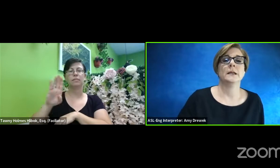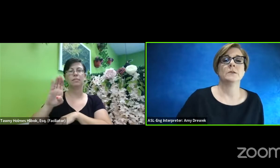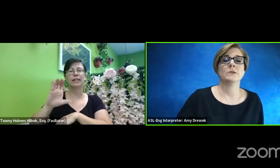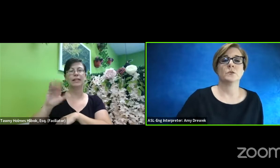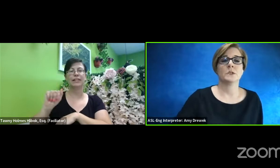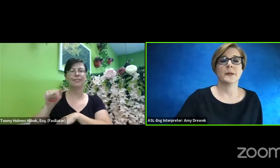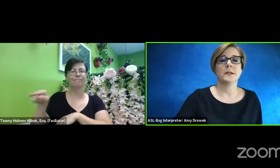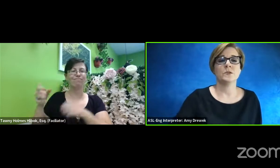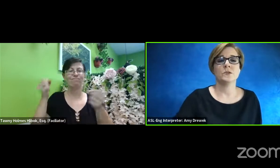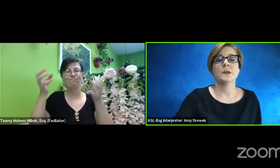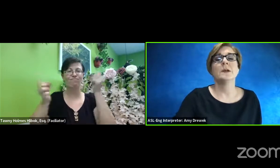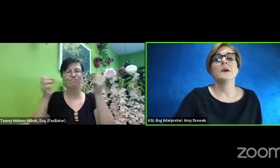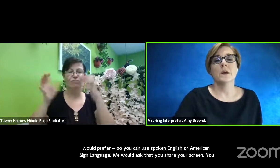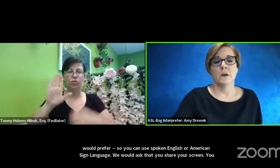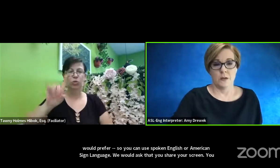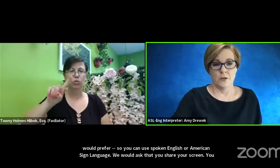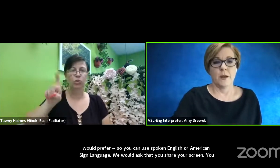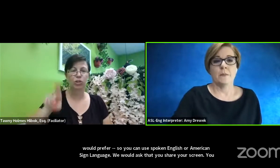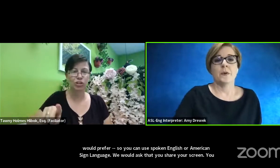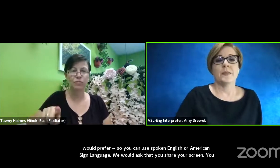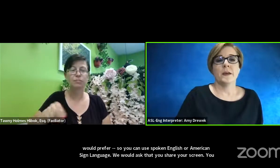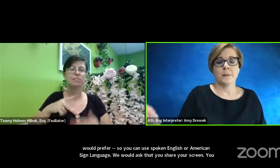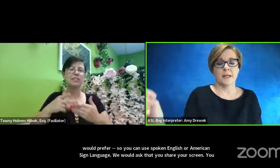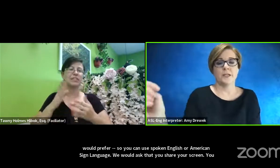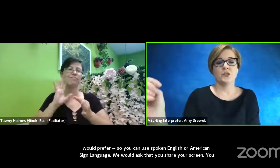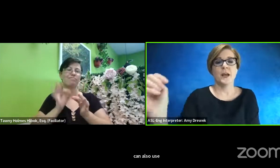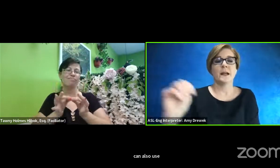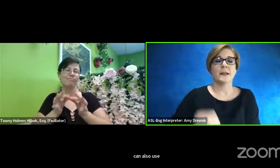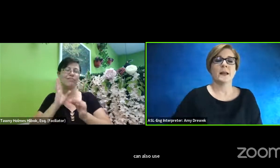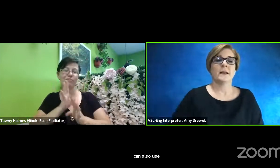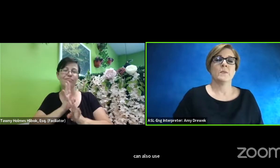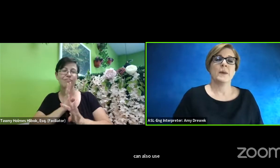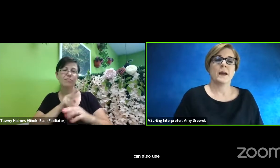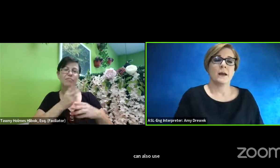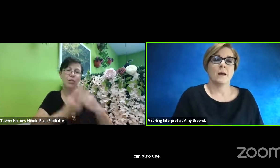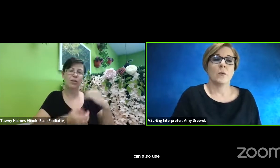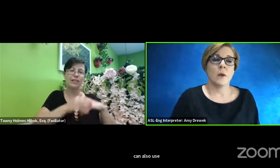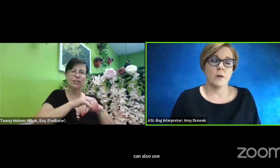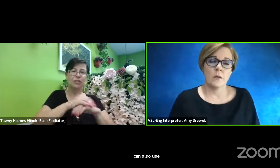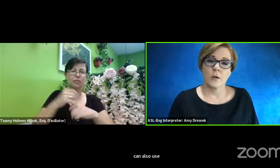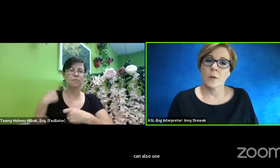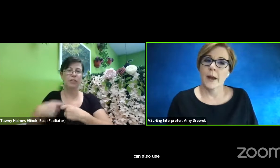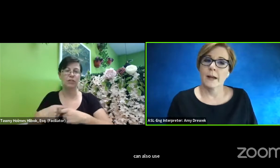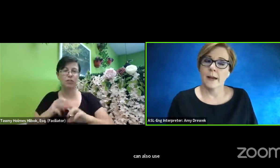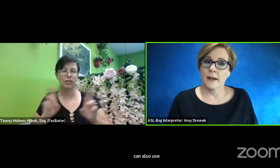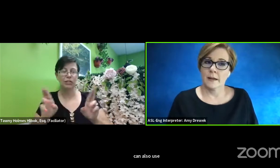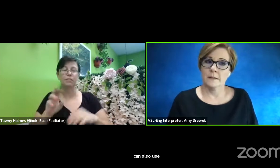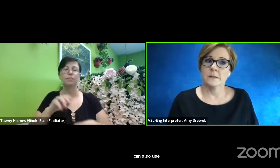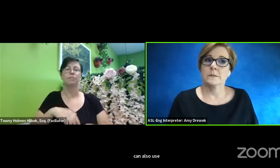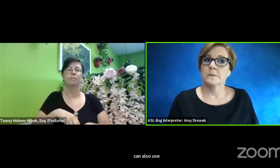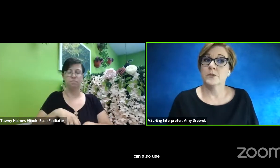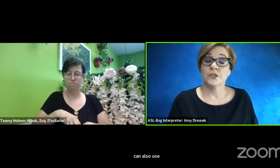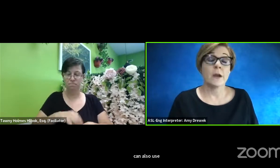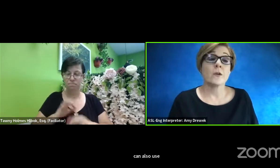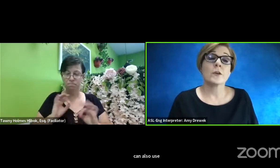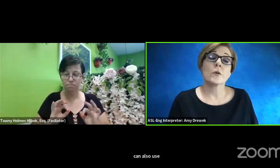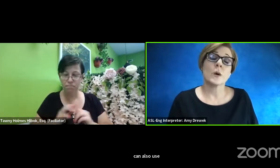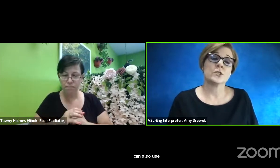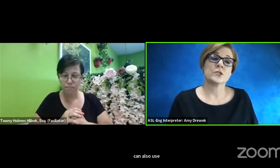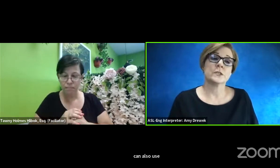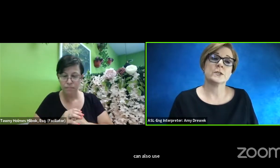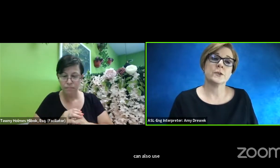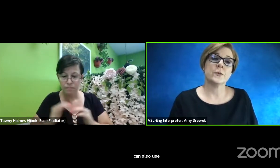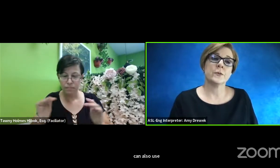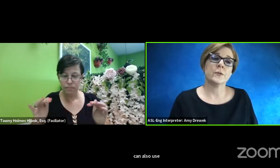comments in English or Spanish, you can put that in chat and Becca will go ahead and share